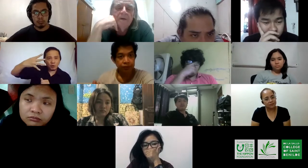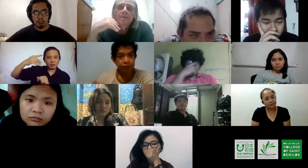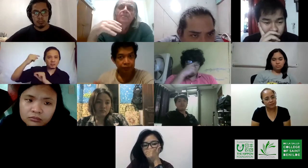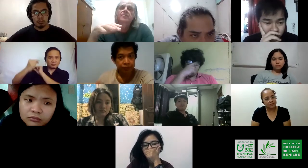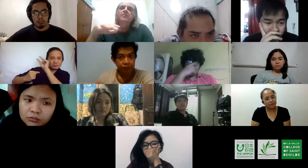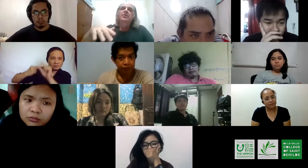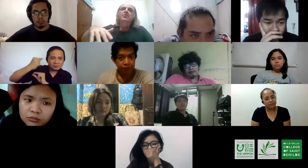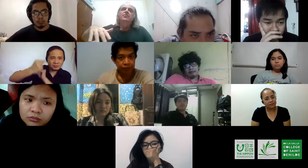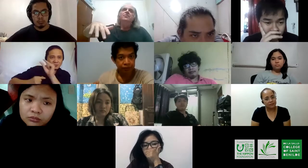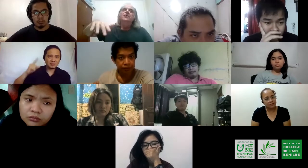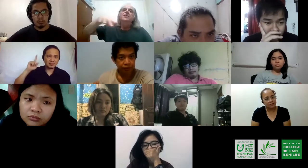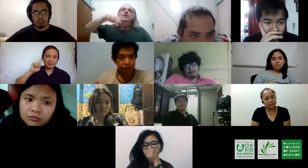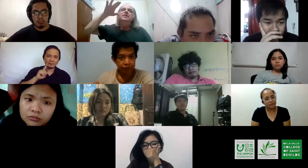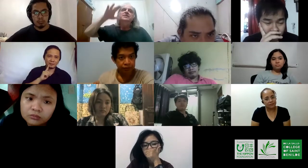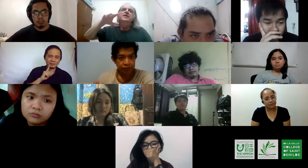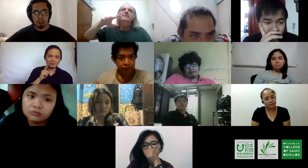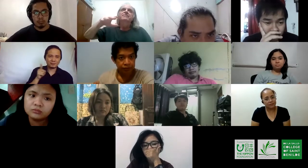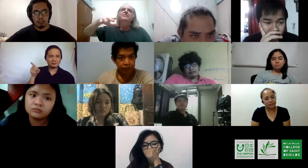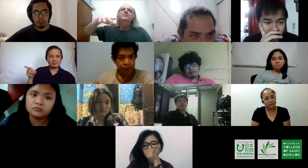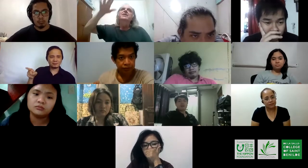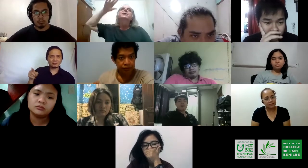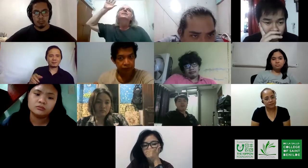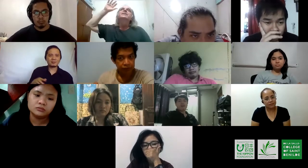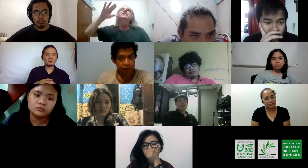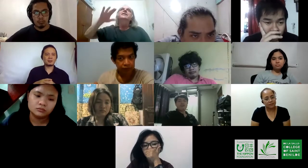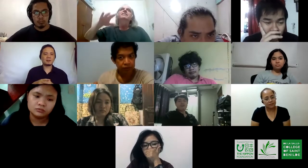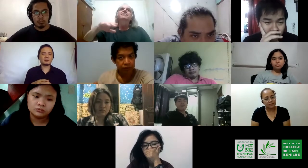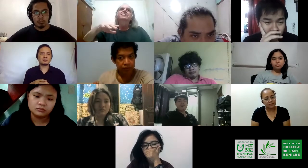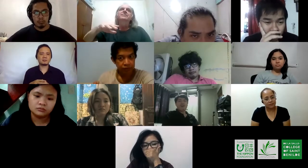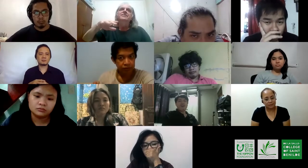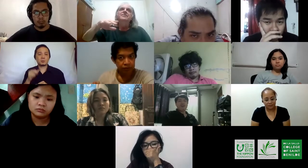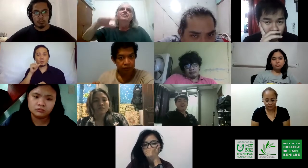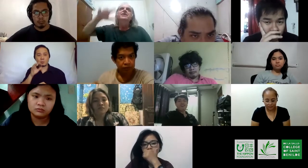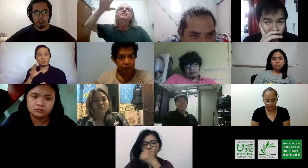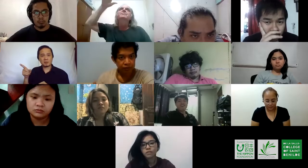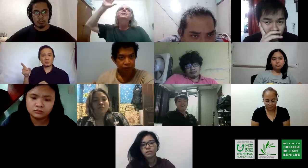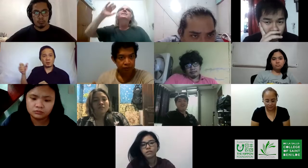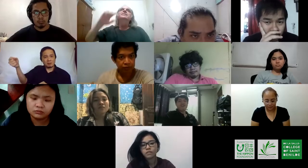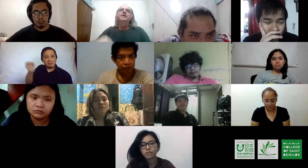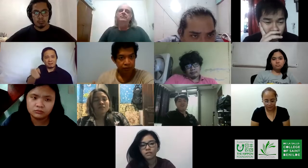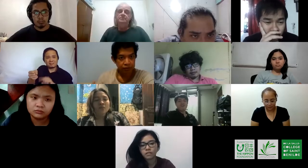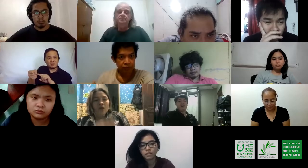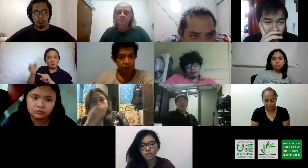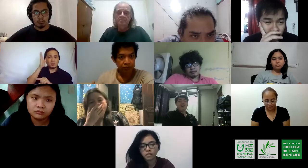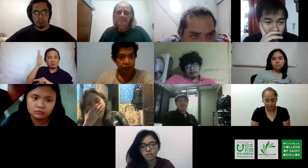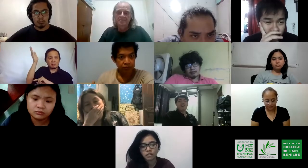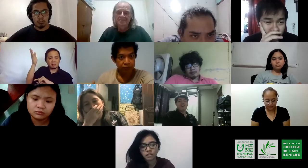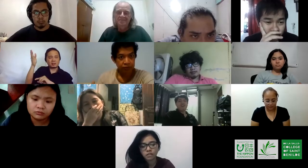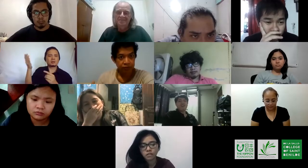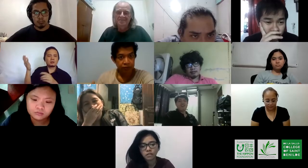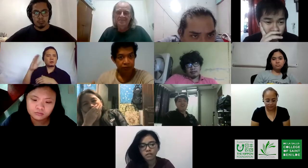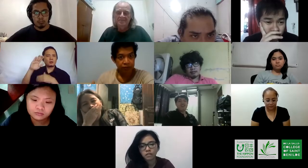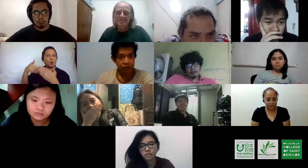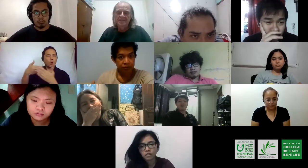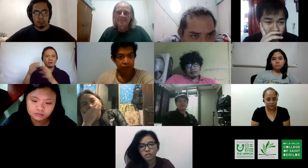So parents deaf, grandparents deaf, great-grandparents deaf.